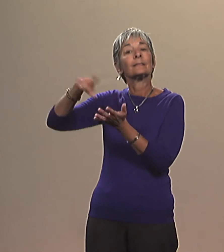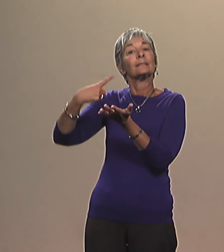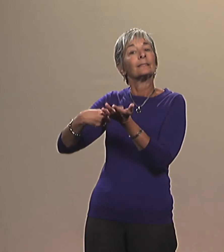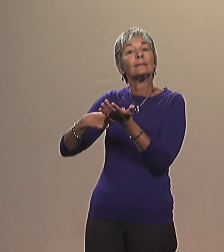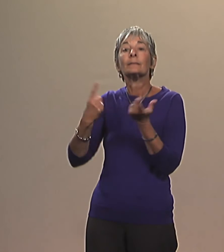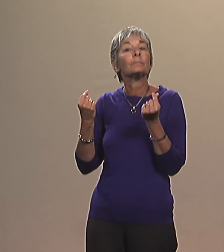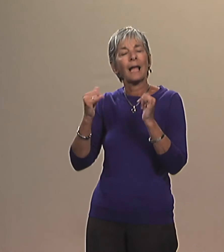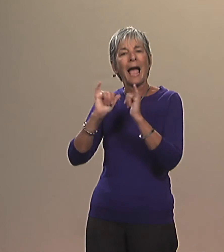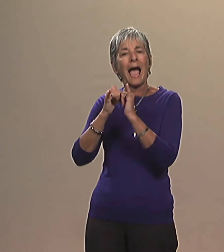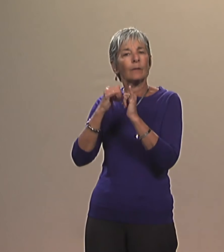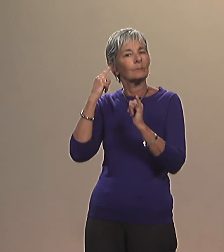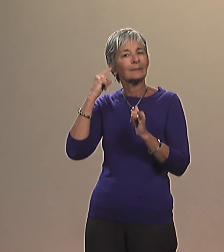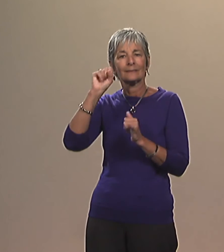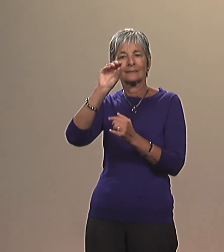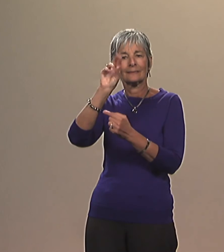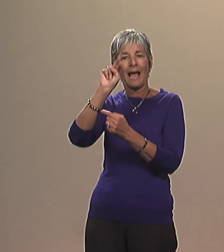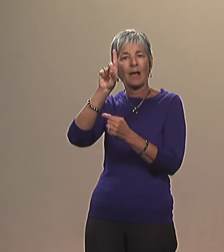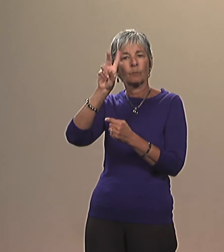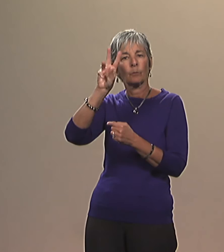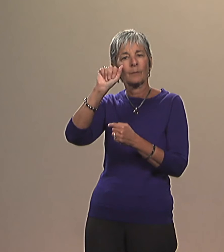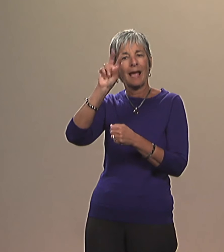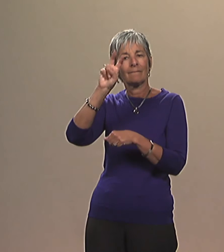minutes, they discuss how sound waves work, and that's all.